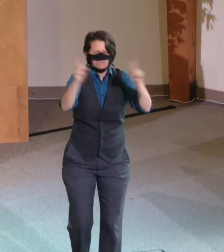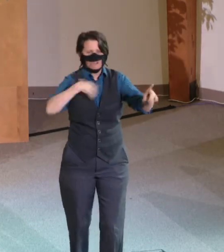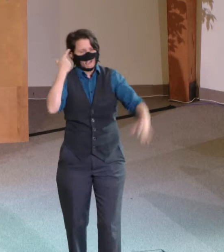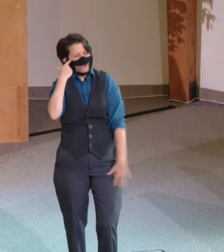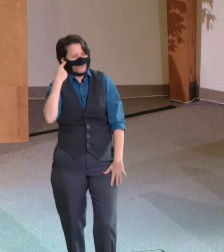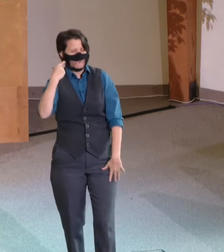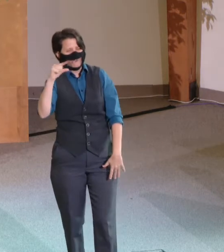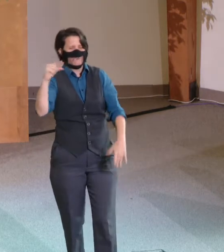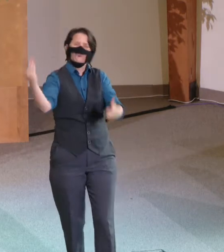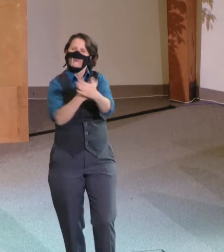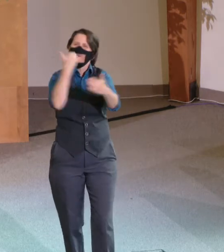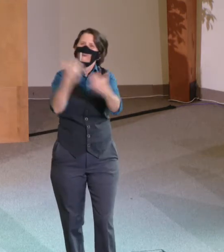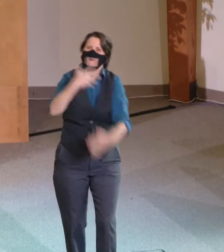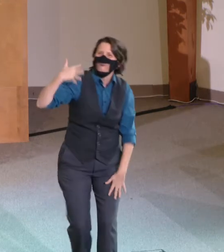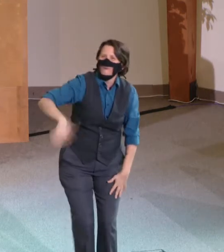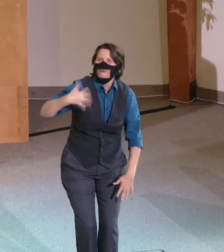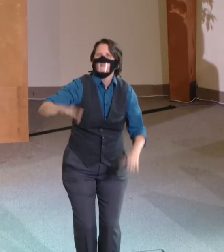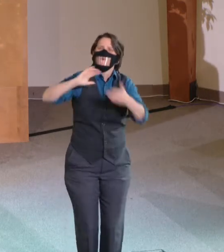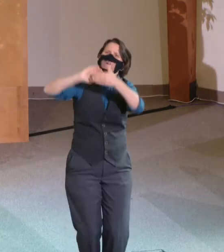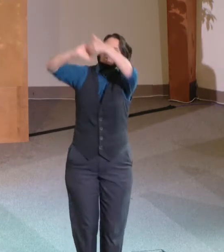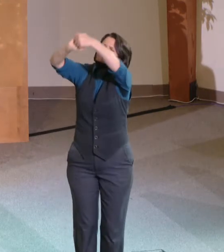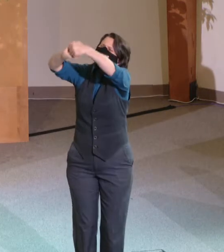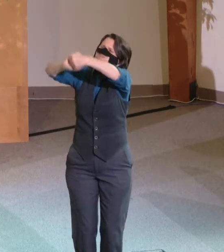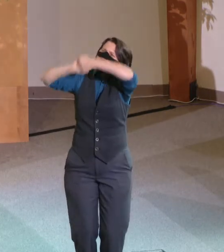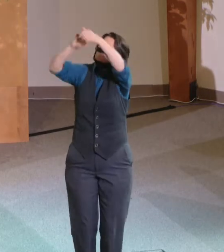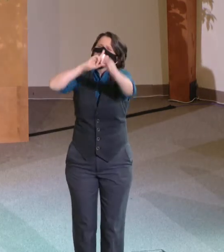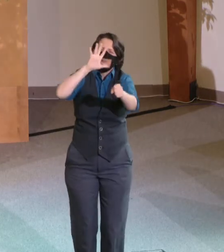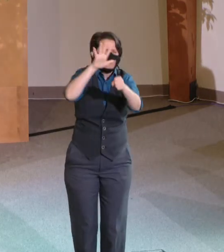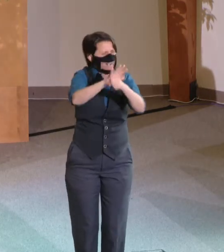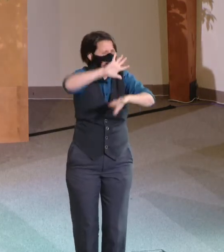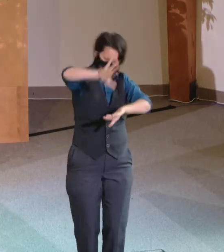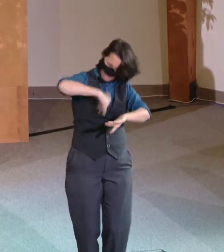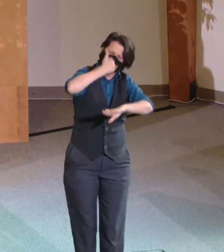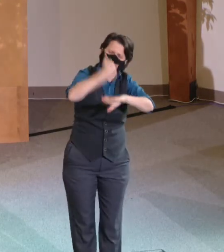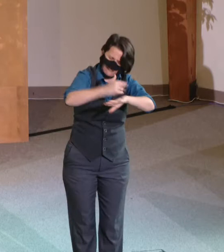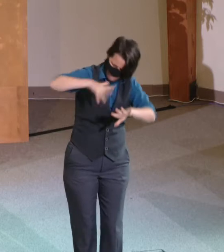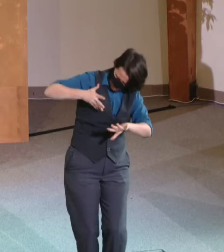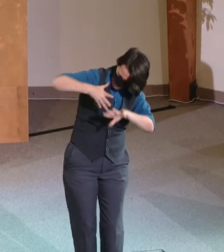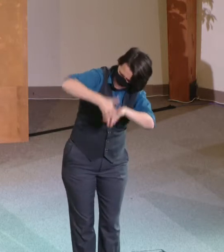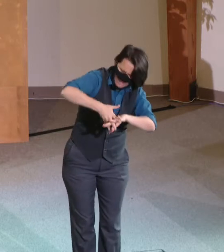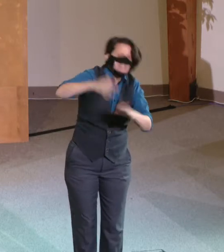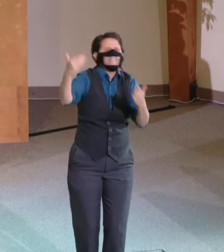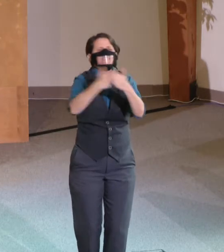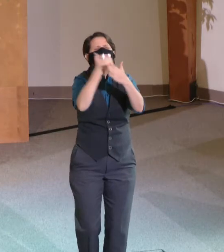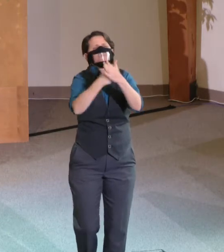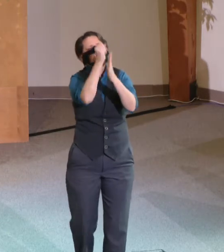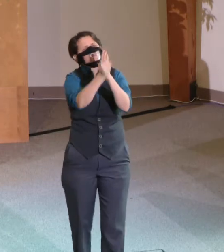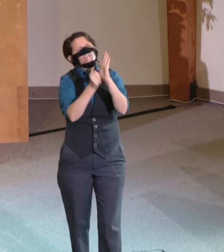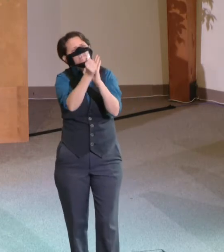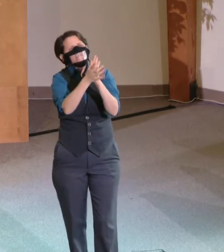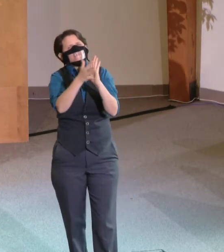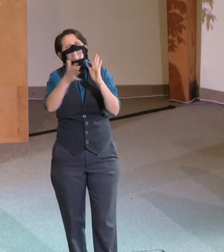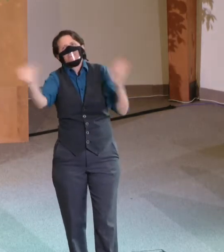hand, say yes to every promise, take a hold. It's a new season. It's a new season. It's a new season.